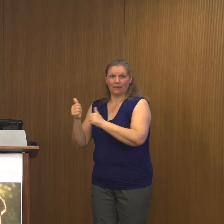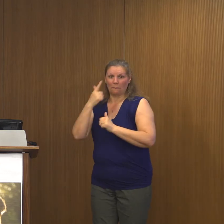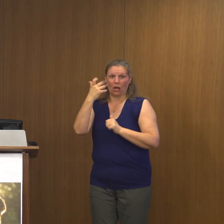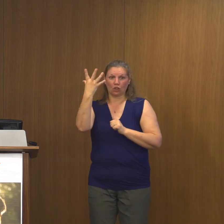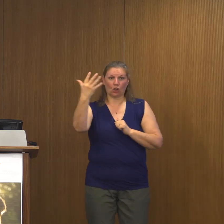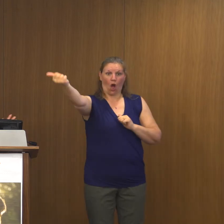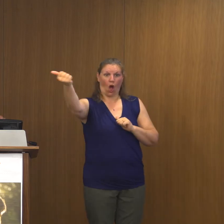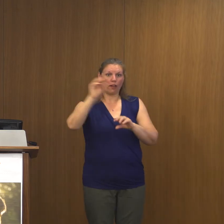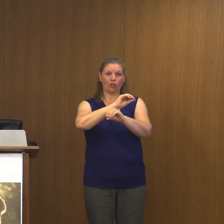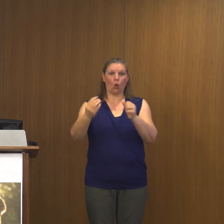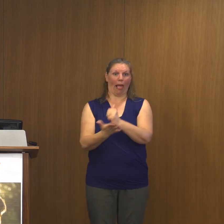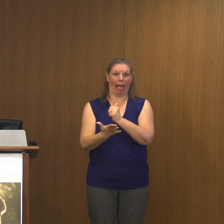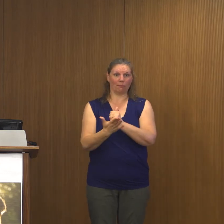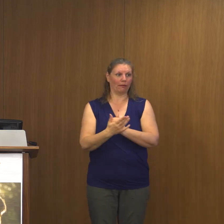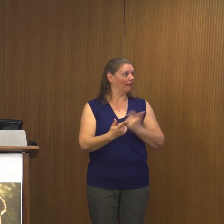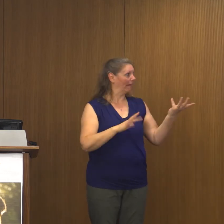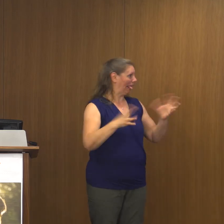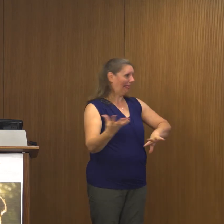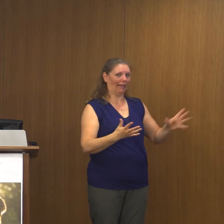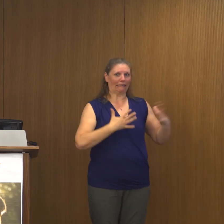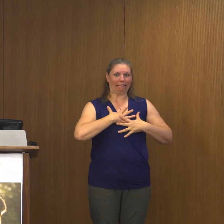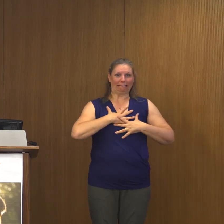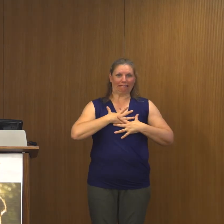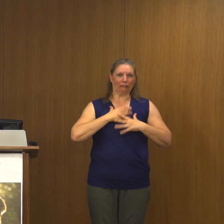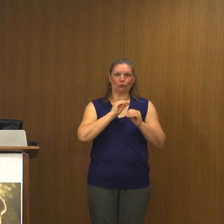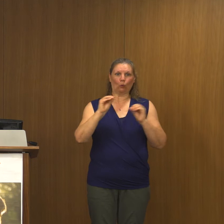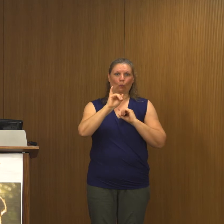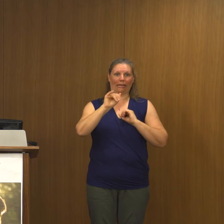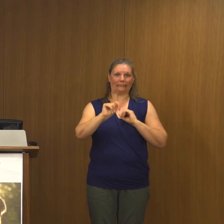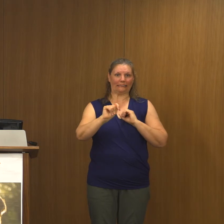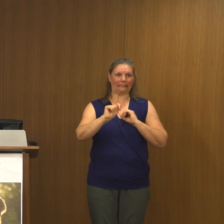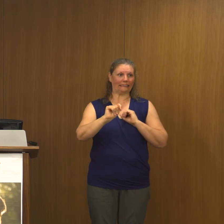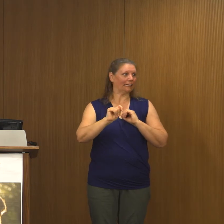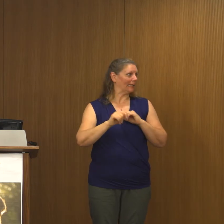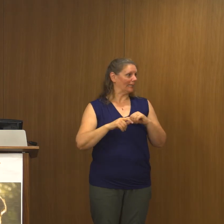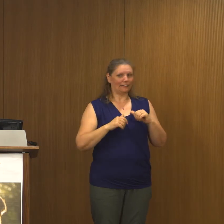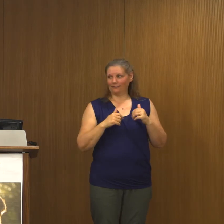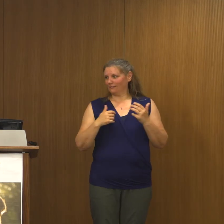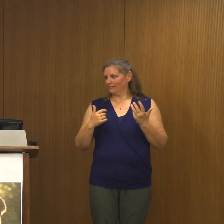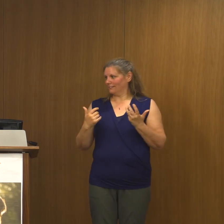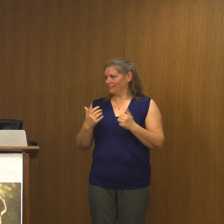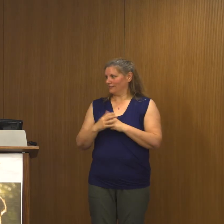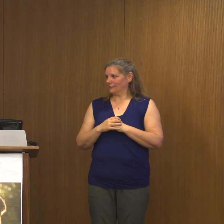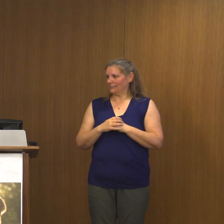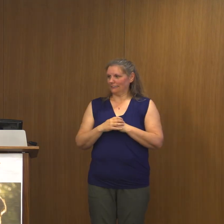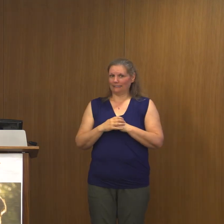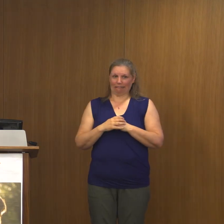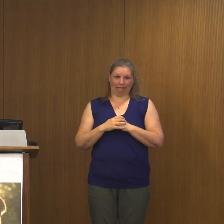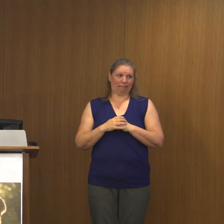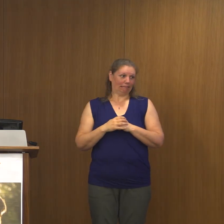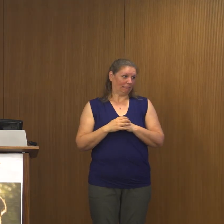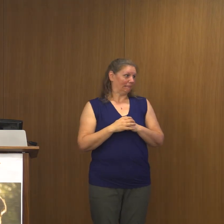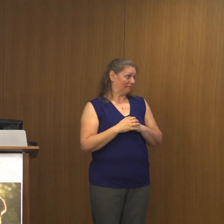backup. There's always something, right? That's the art of improvising. It's like, do you have any non-issues?